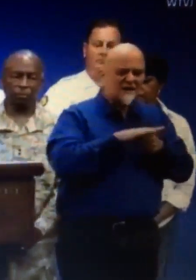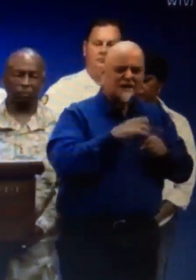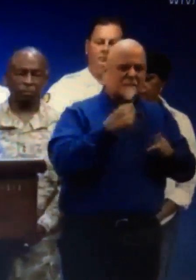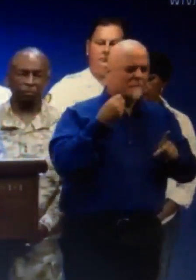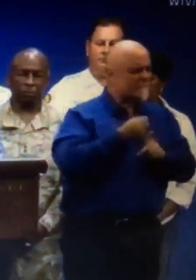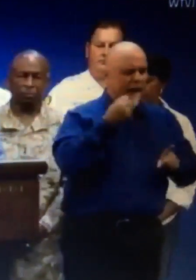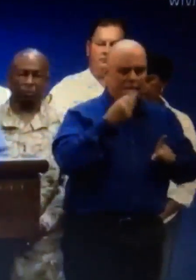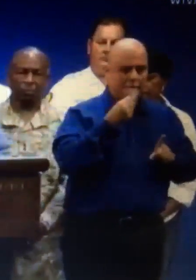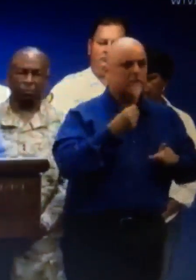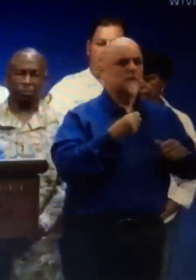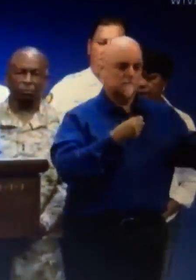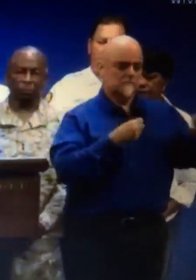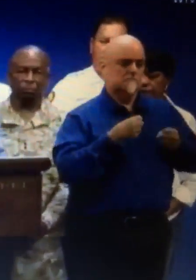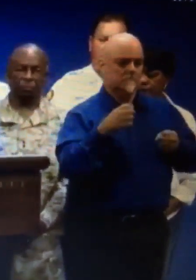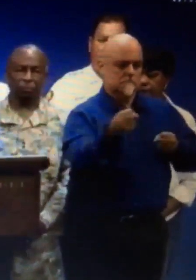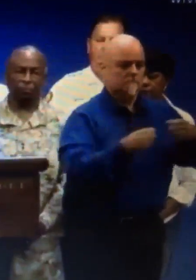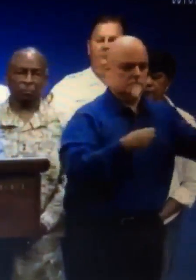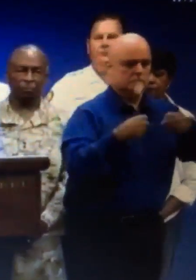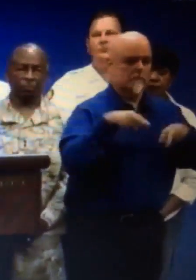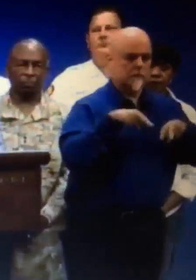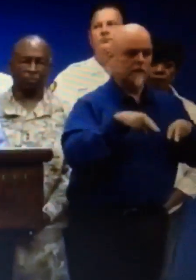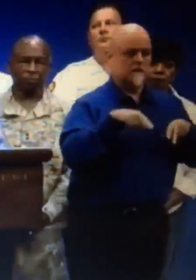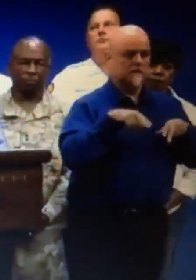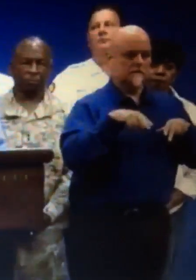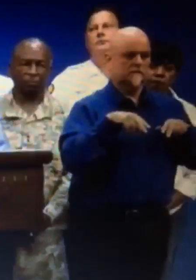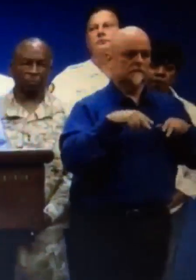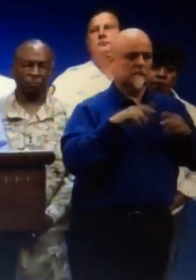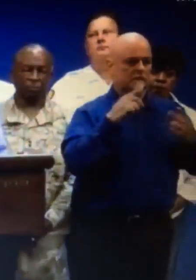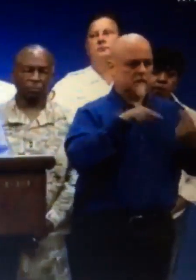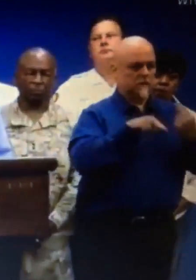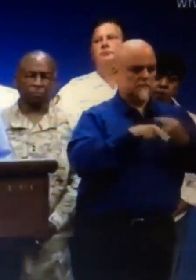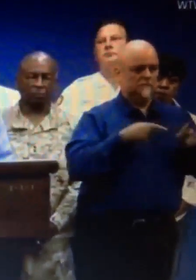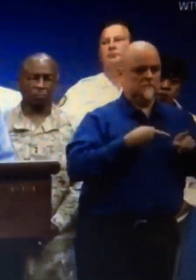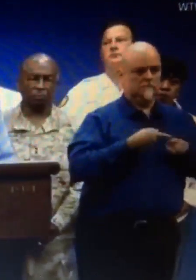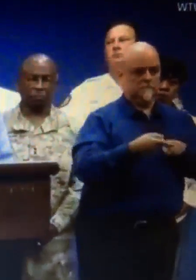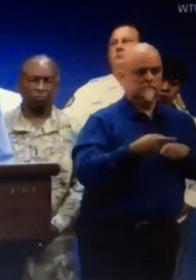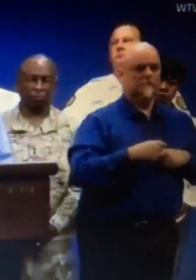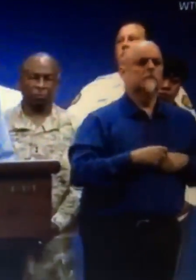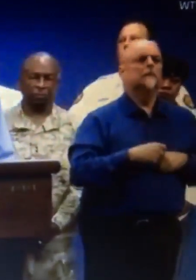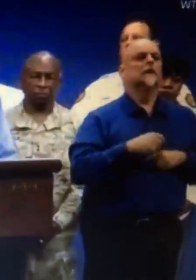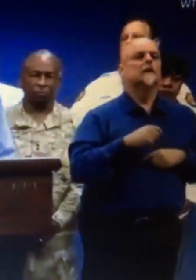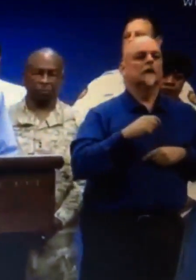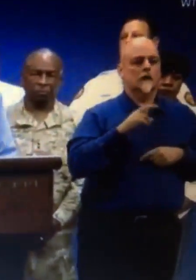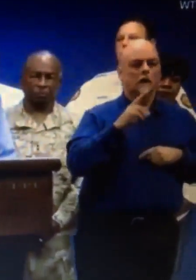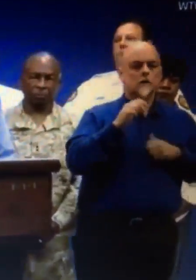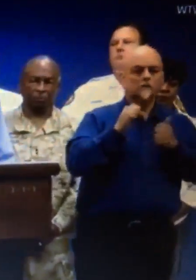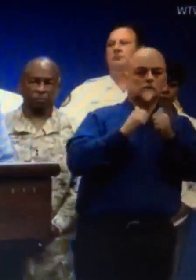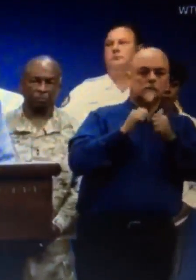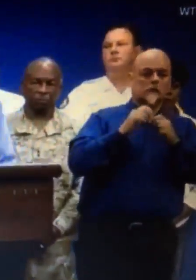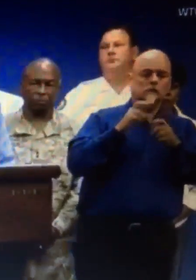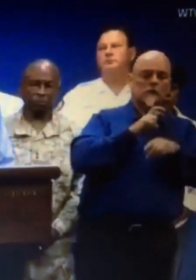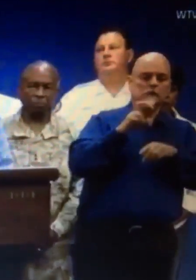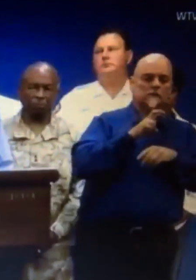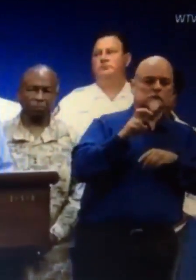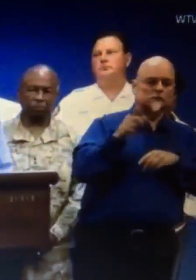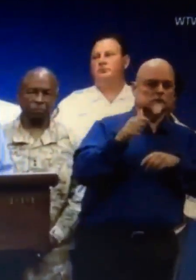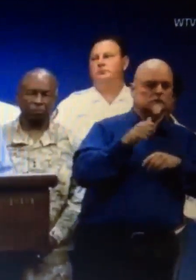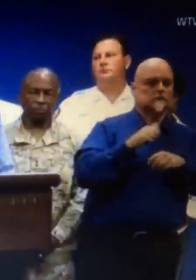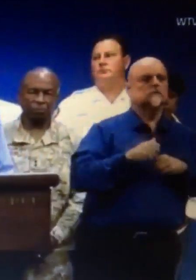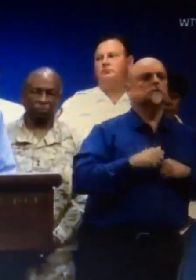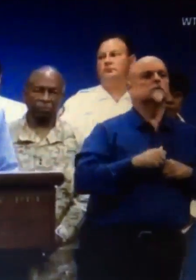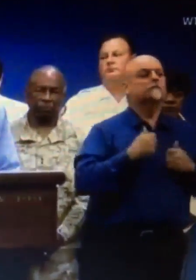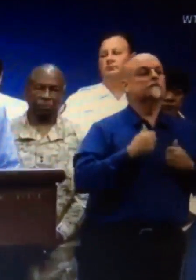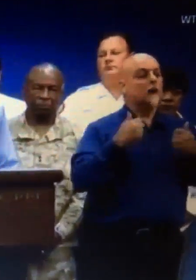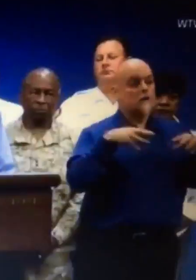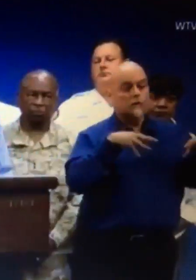providers. I've been in constant contact with Florida's utility providers, and they're already working on staging and asset allocation so they can return power as quickly as